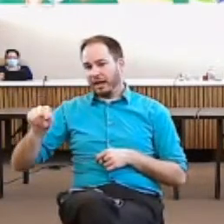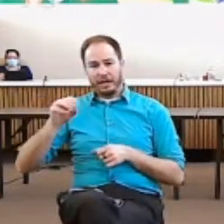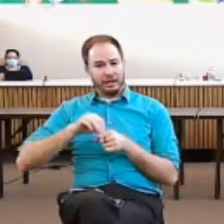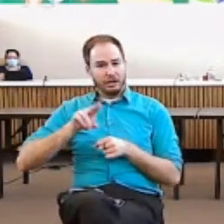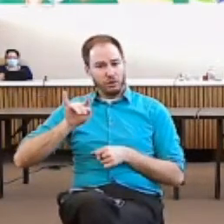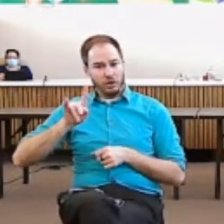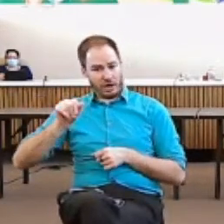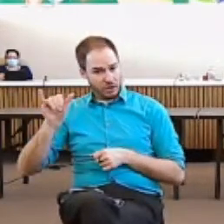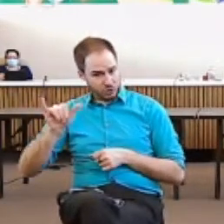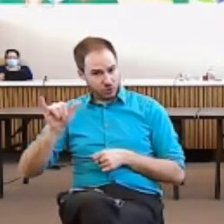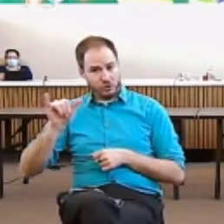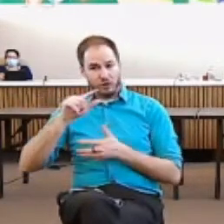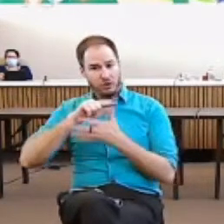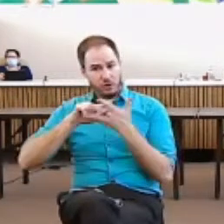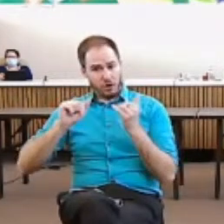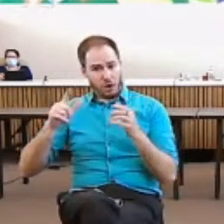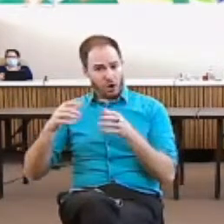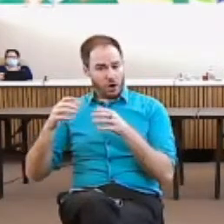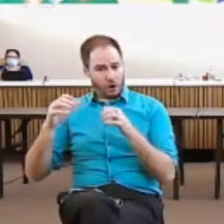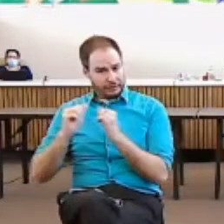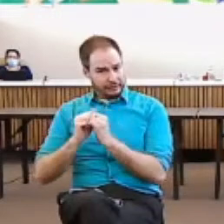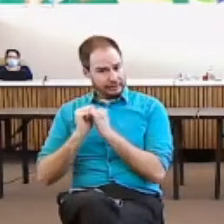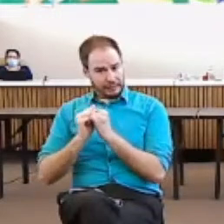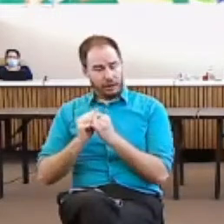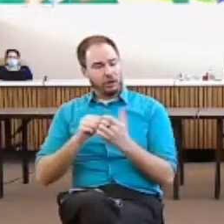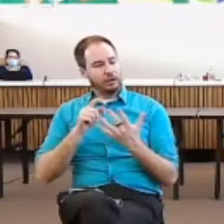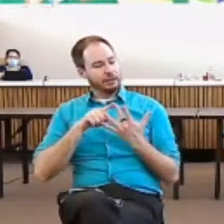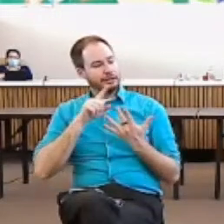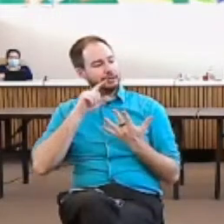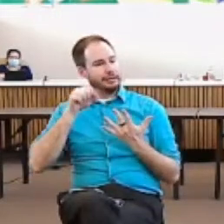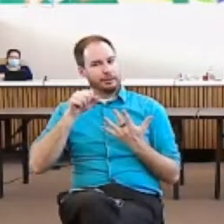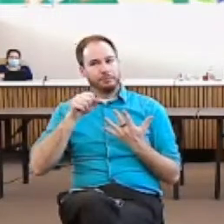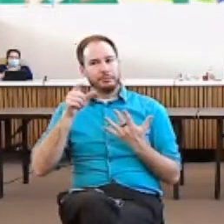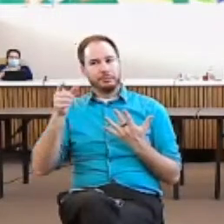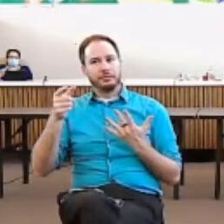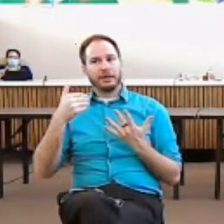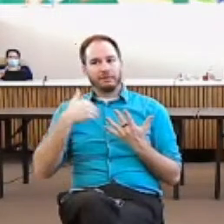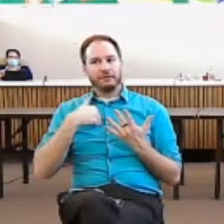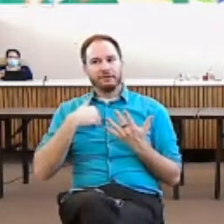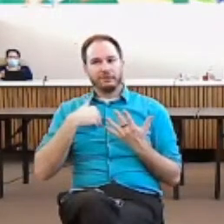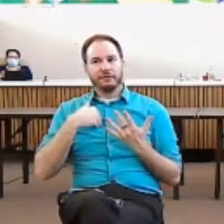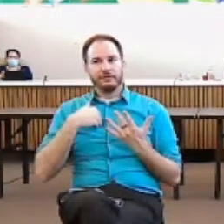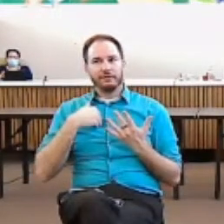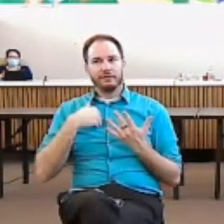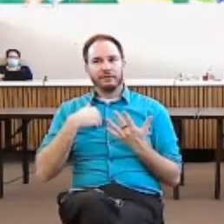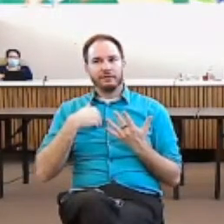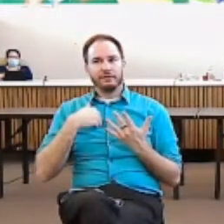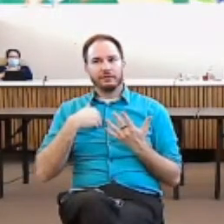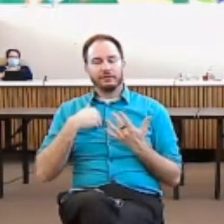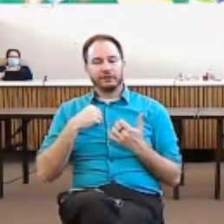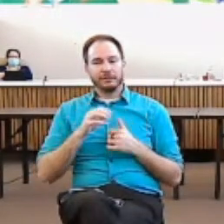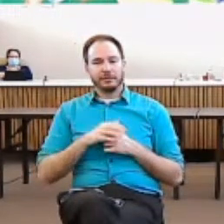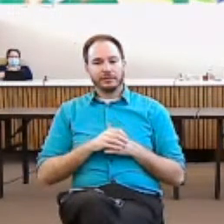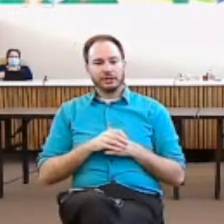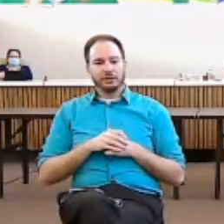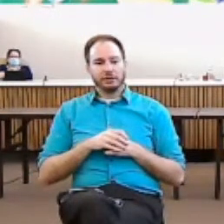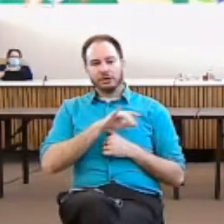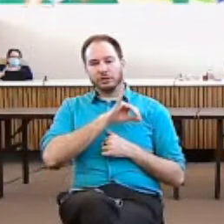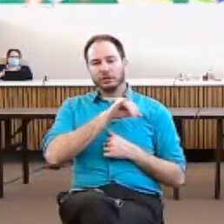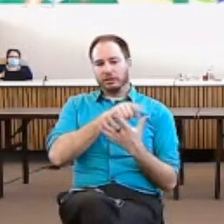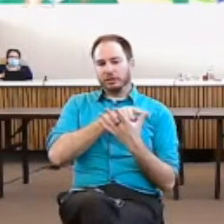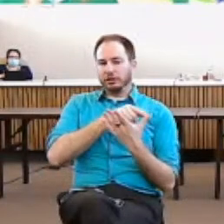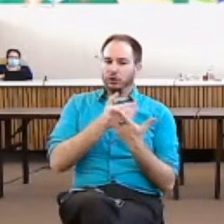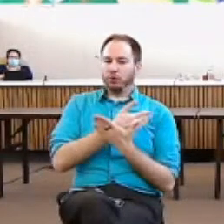also, if I'm not mistaken. Yes, there is. Yep. He's got yeah. So Joe is new to the